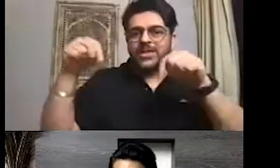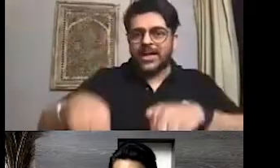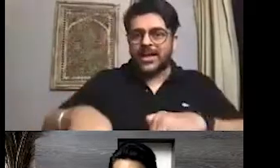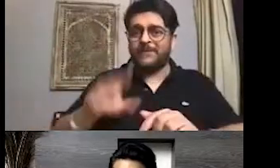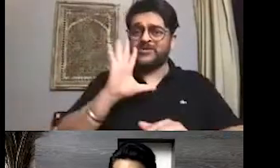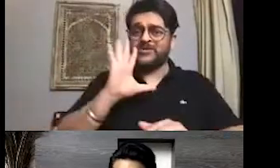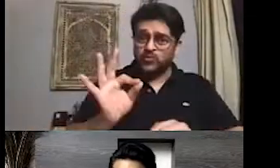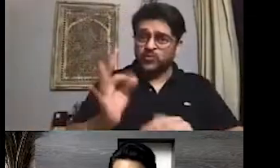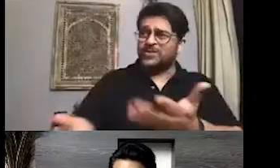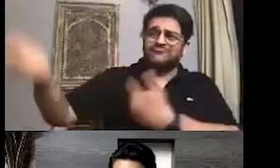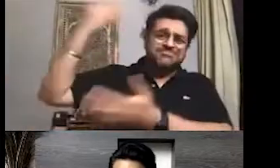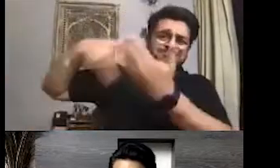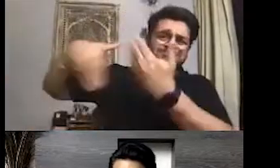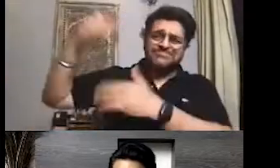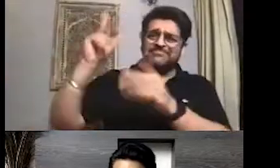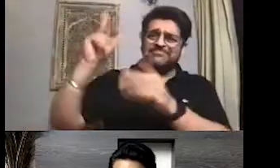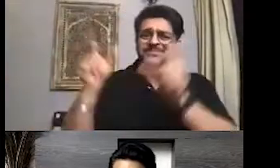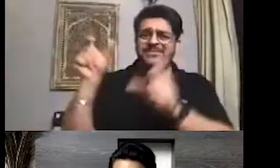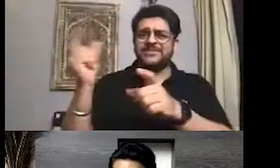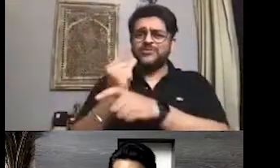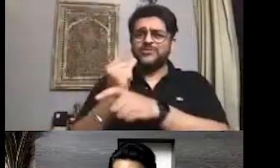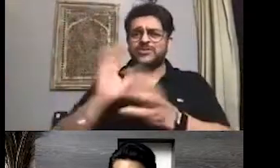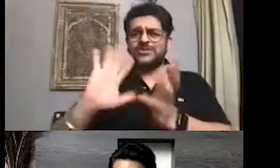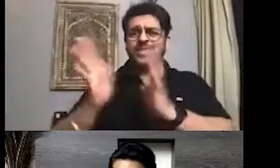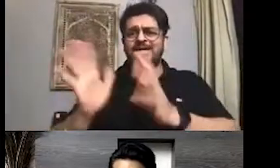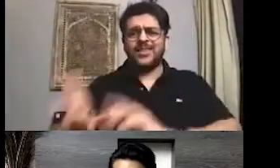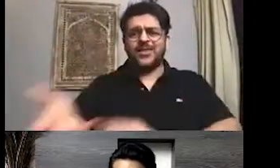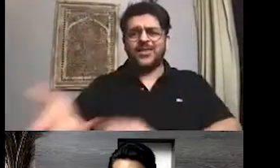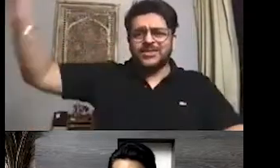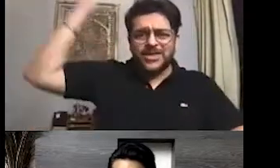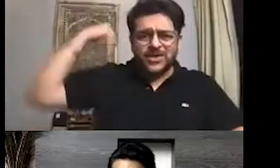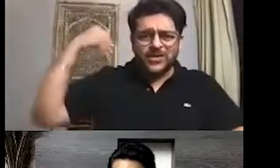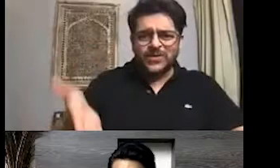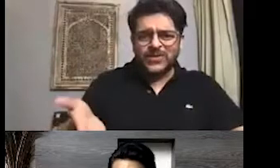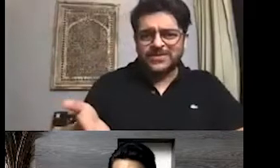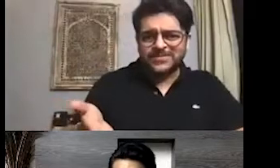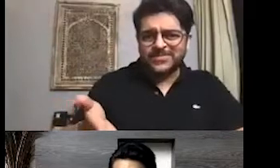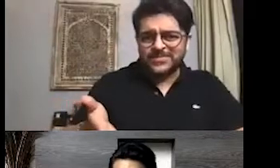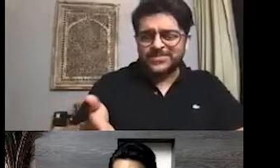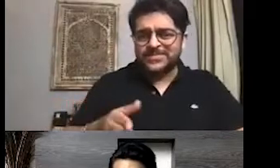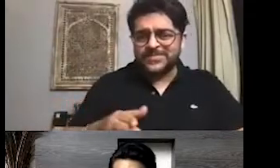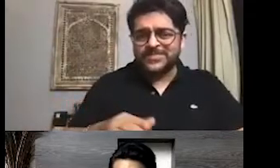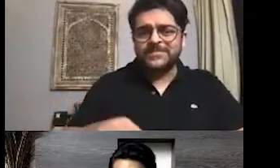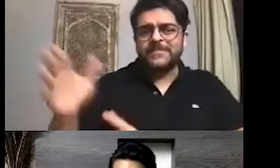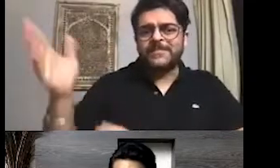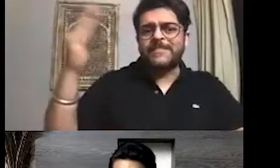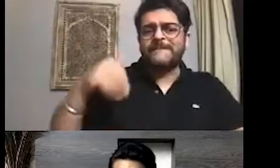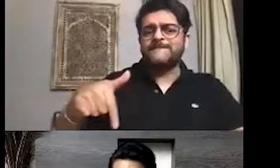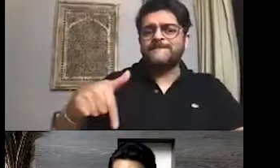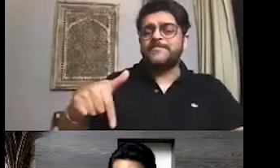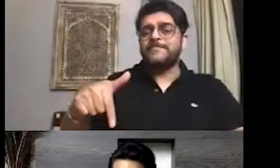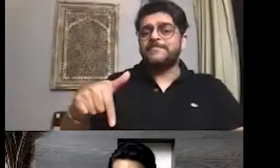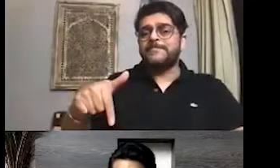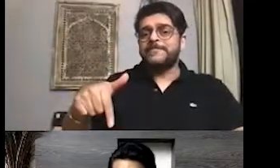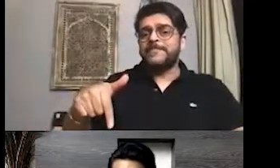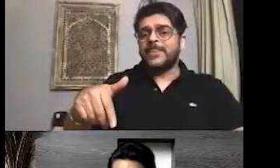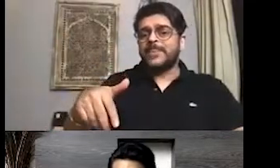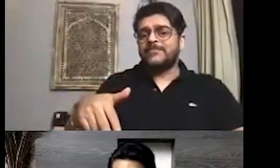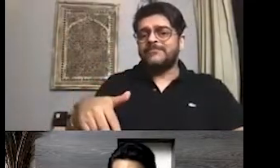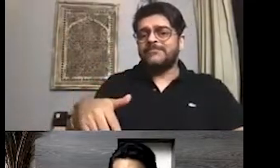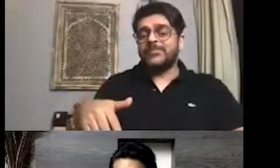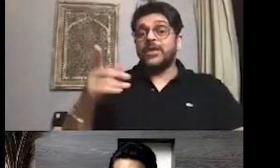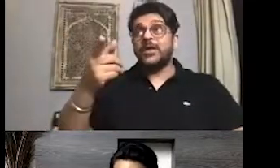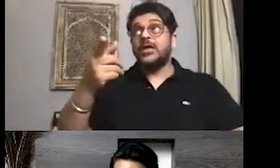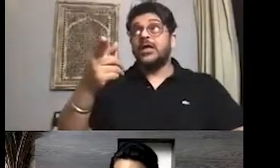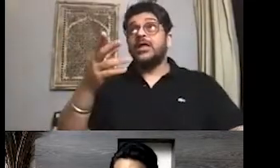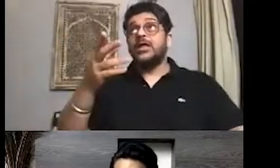see, it's more applicable here in India. Yeah, but it has been in a